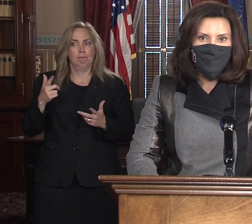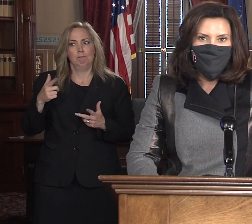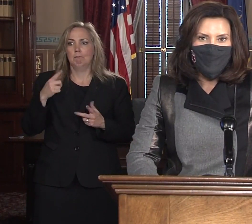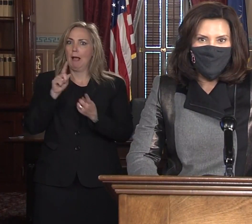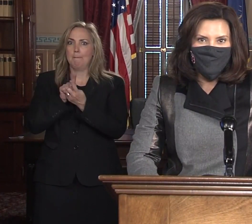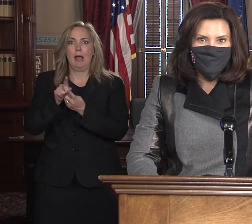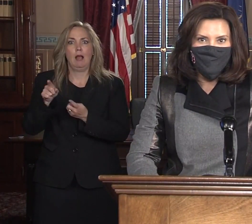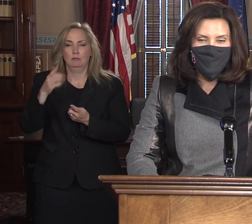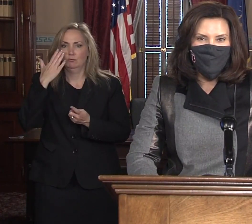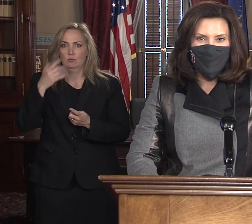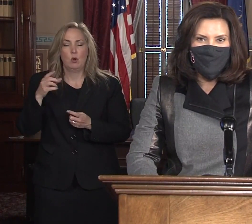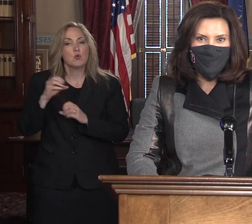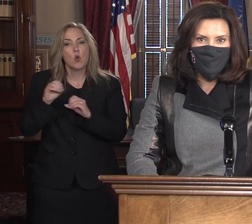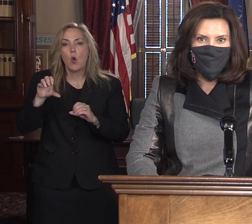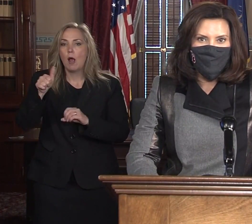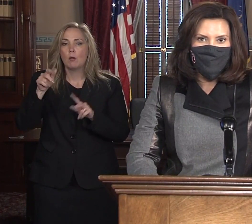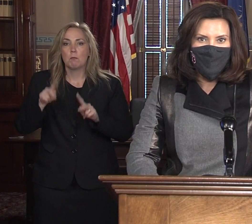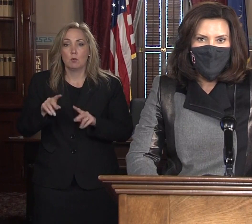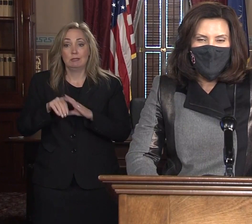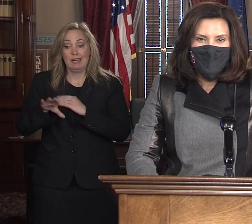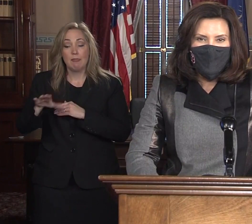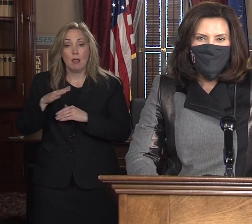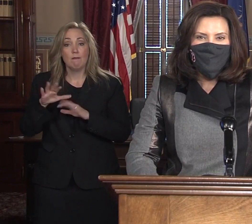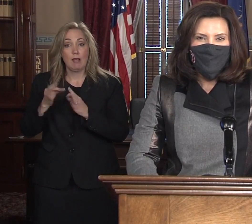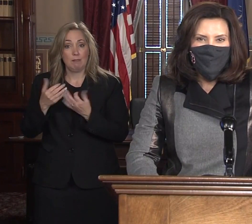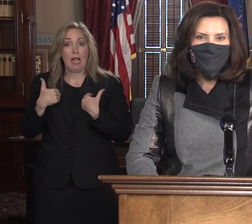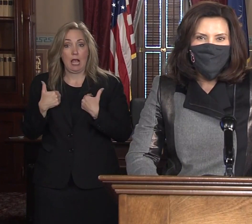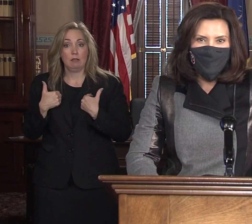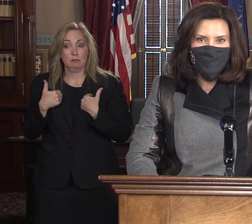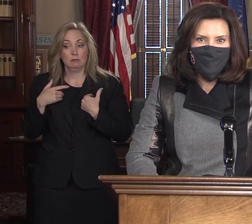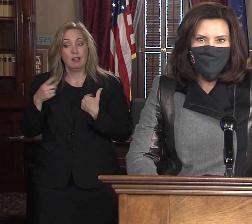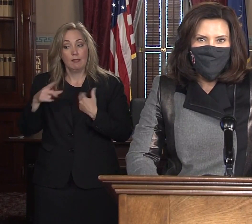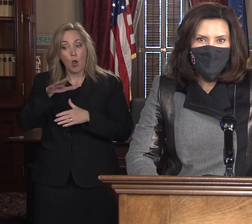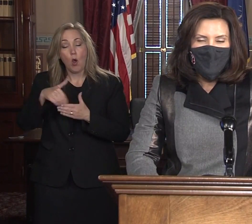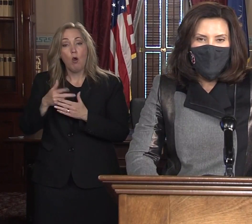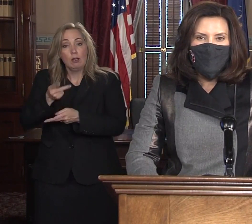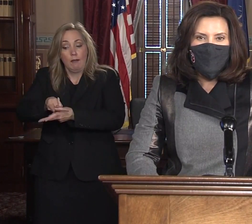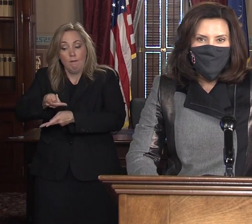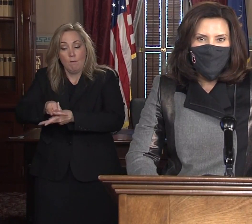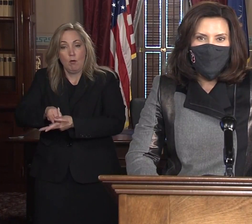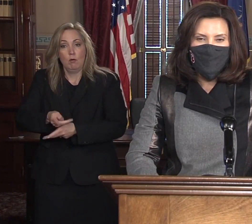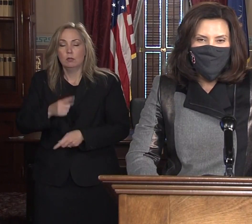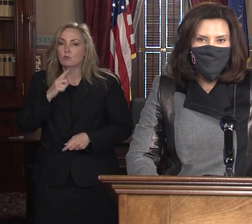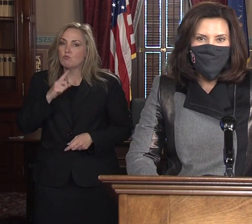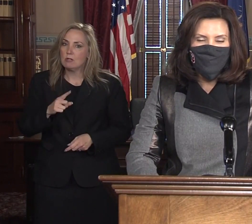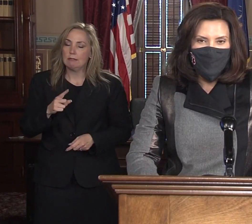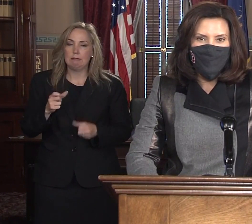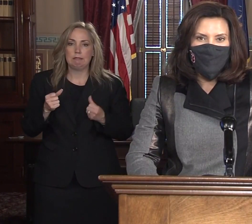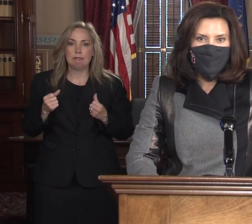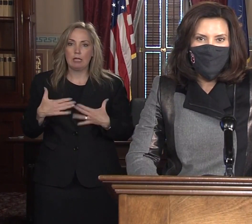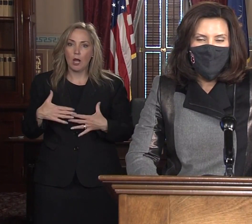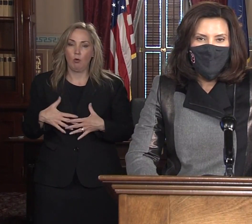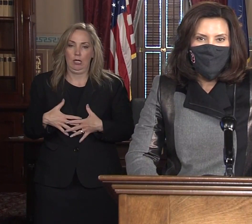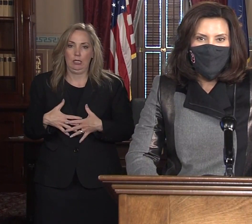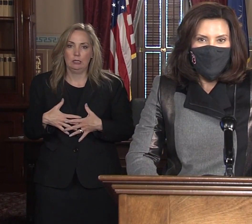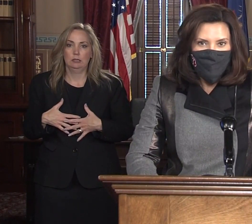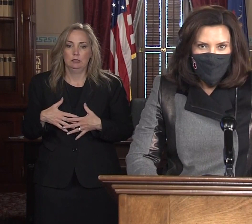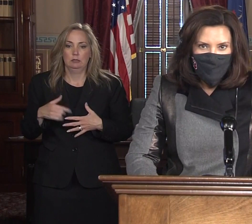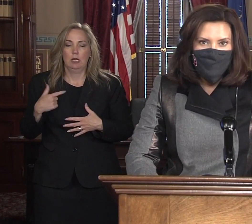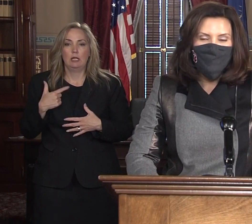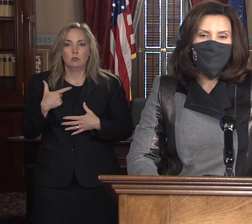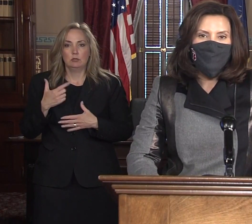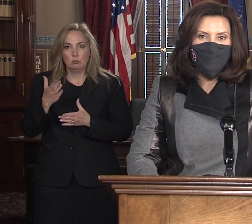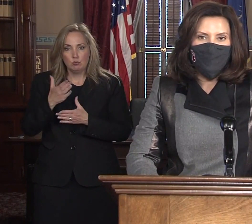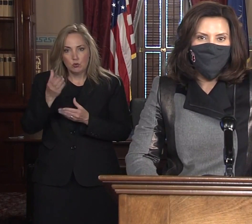else in her family has it, and they've been careful. And it's very scary. And that's why I just share